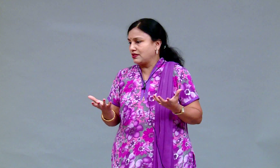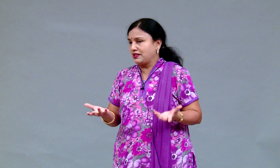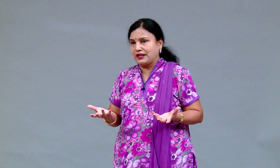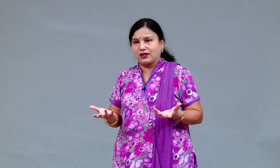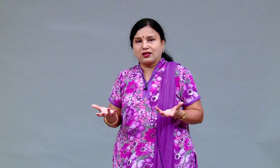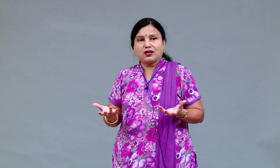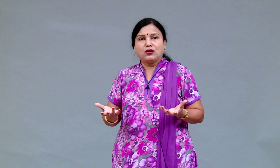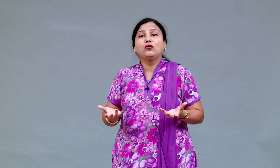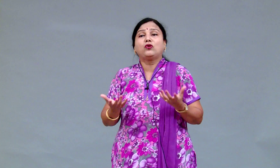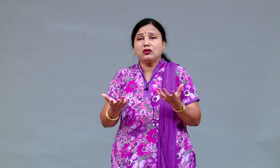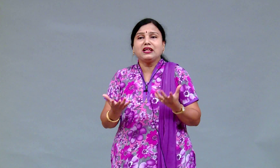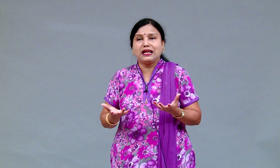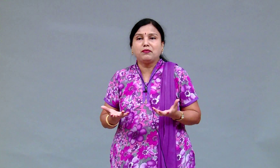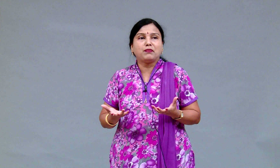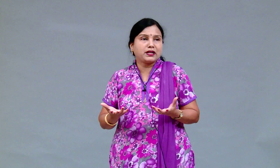there who could help monkey.